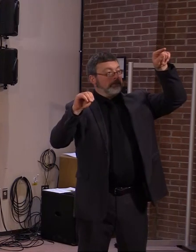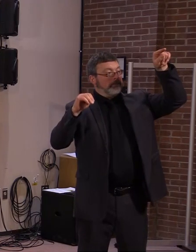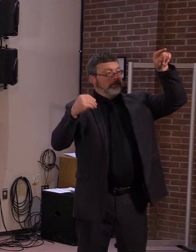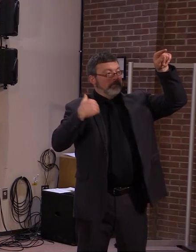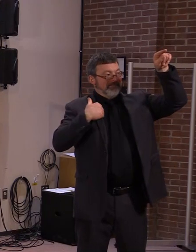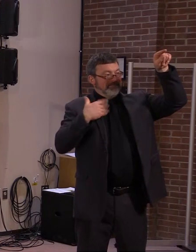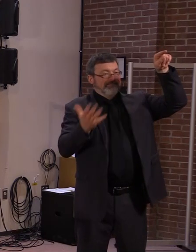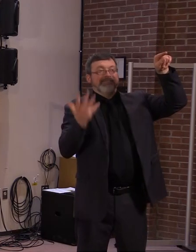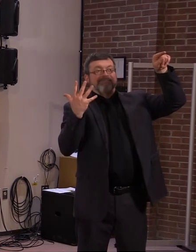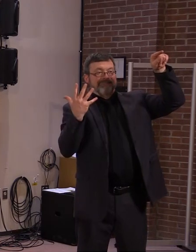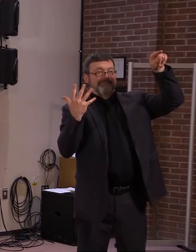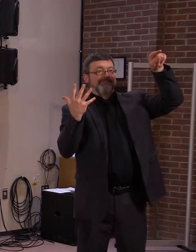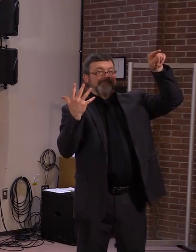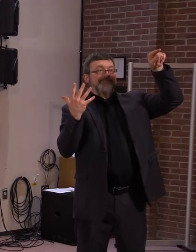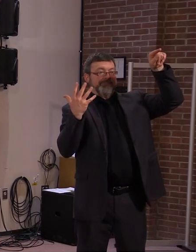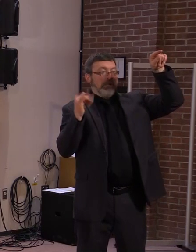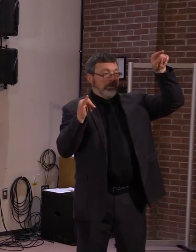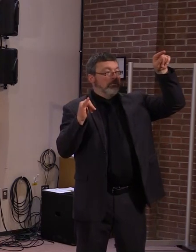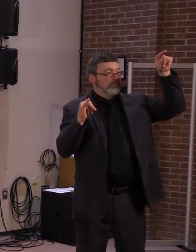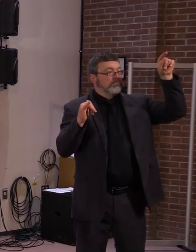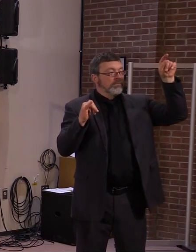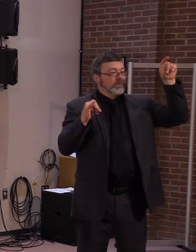additional ICU beds each.